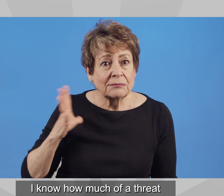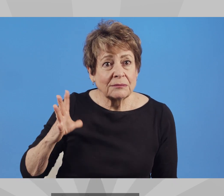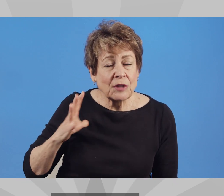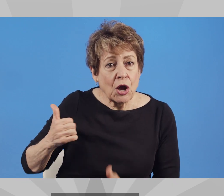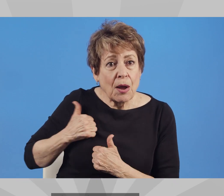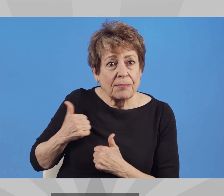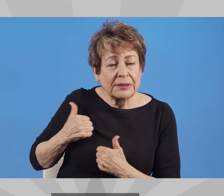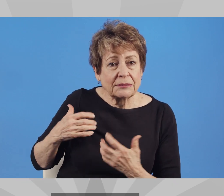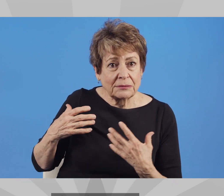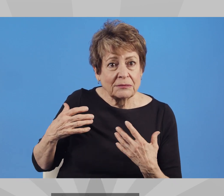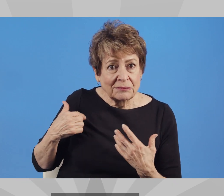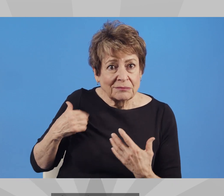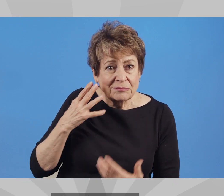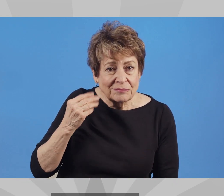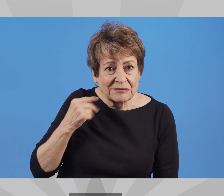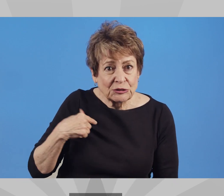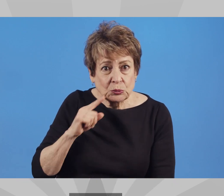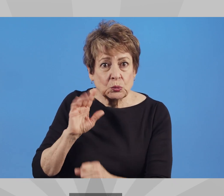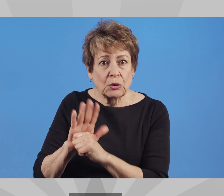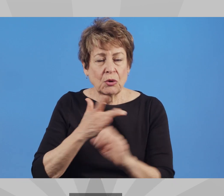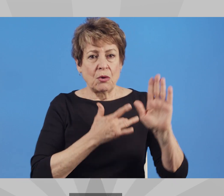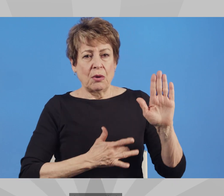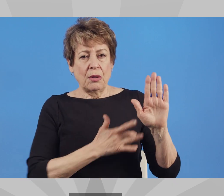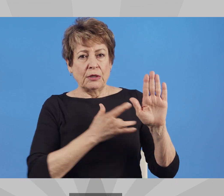the future of our democracy.